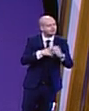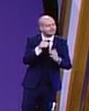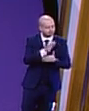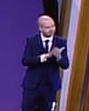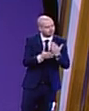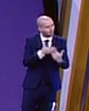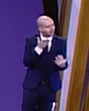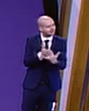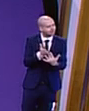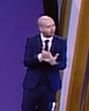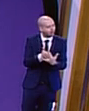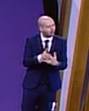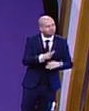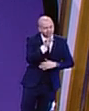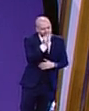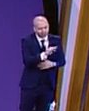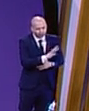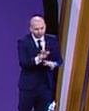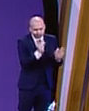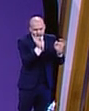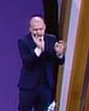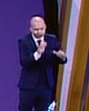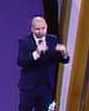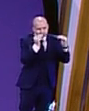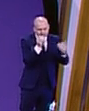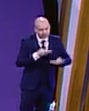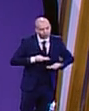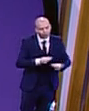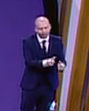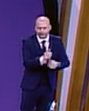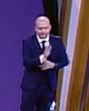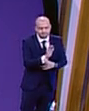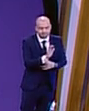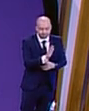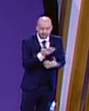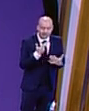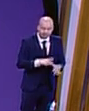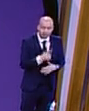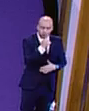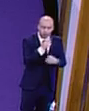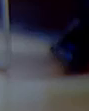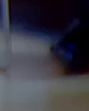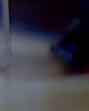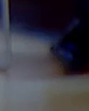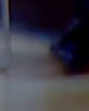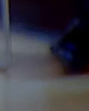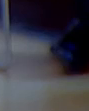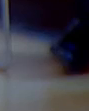there's no two ways about it, where we had a student who's now left the university She's now studying at Edinburgh and